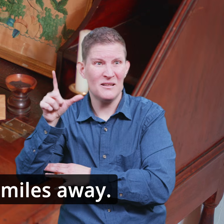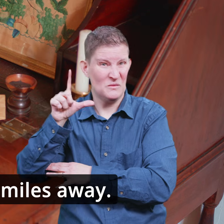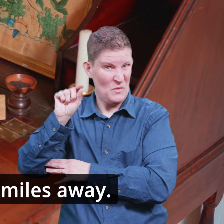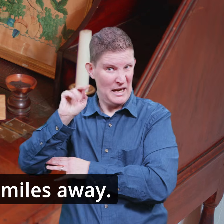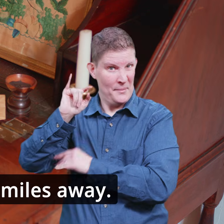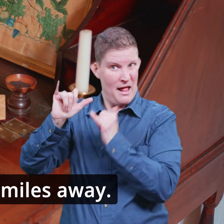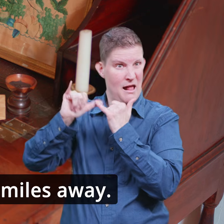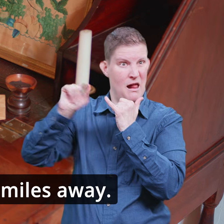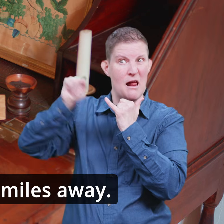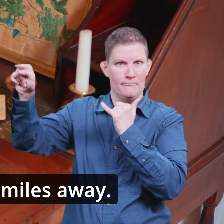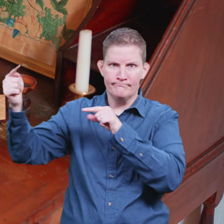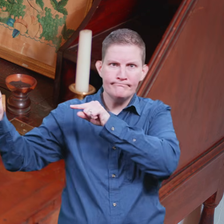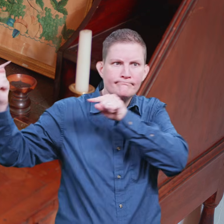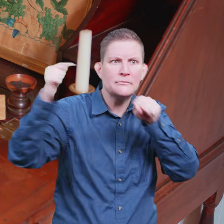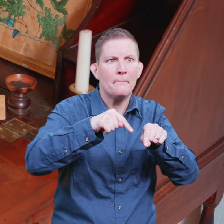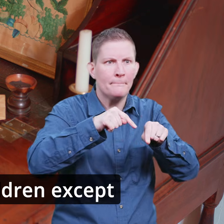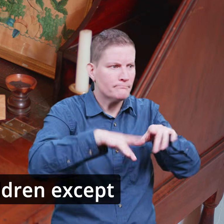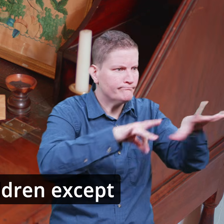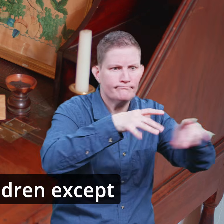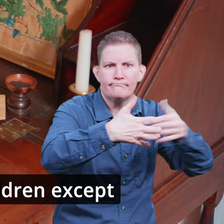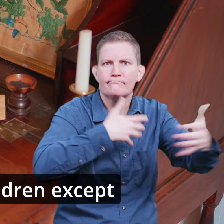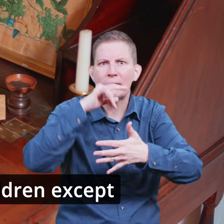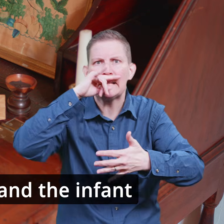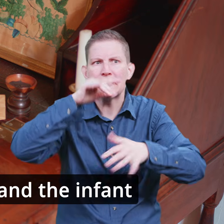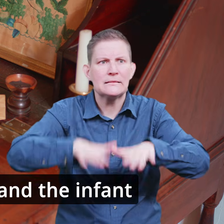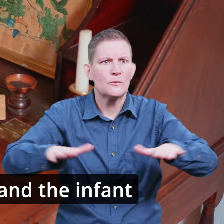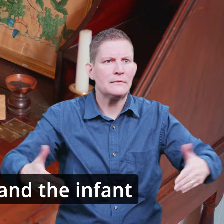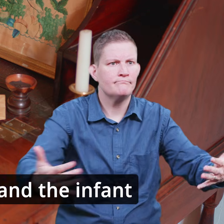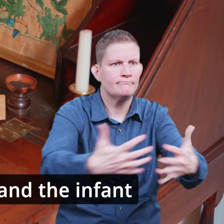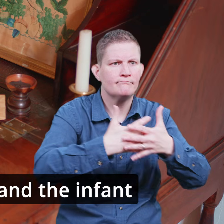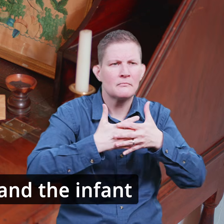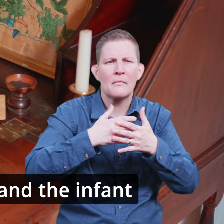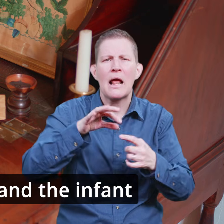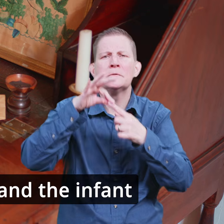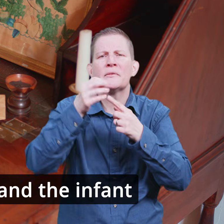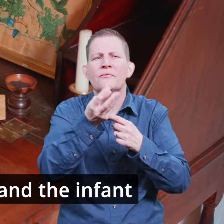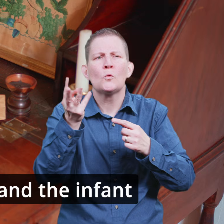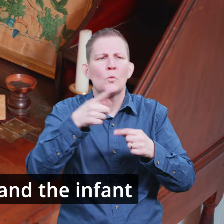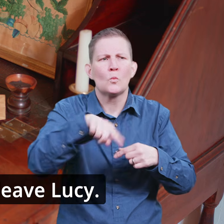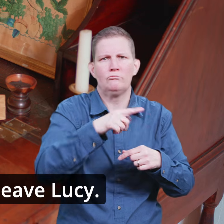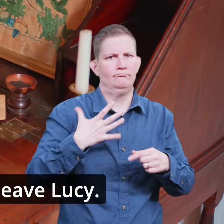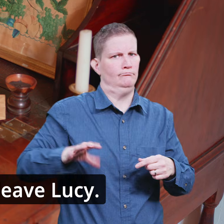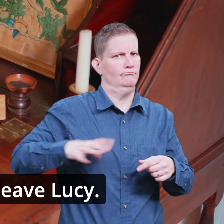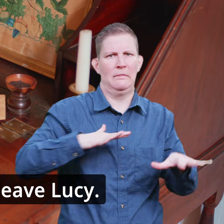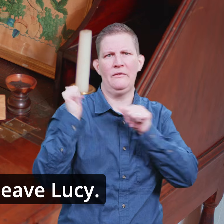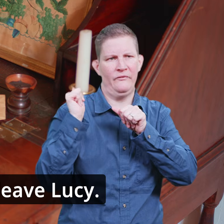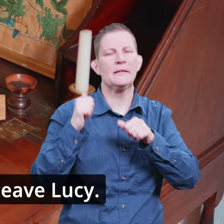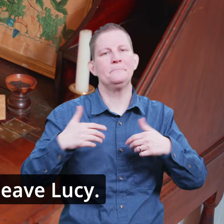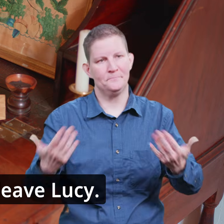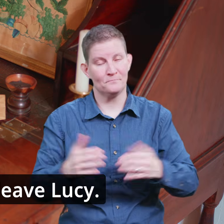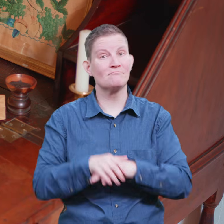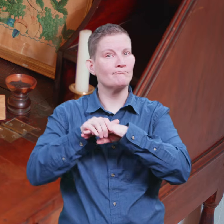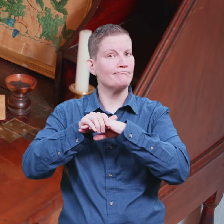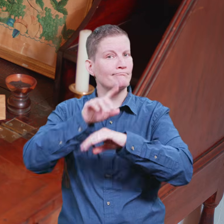father's farm about 20 miles away. They took all of the children except 14-year-old Jonas, Betty, and the infant Sally, who would